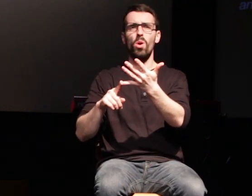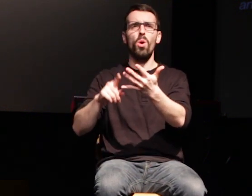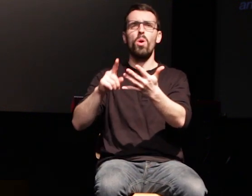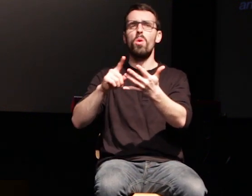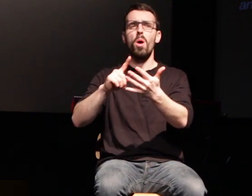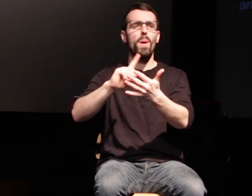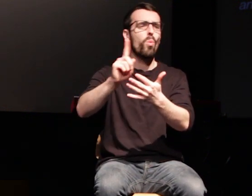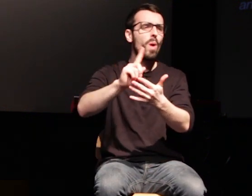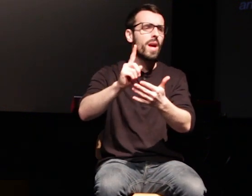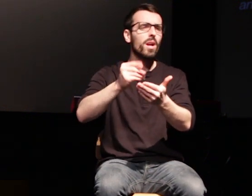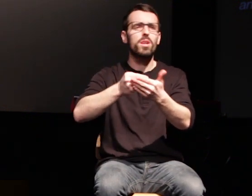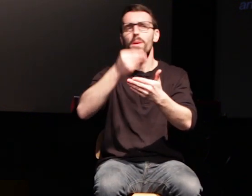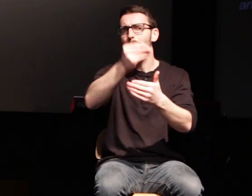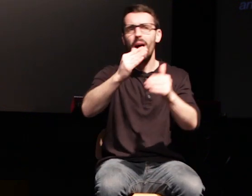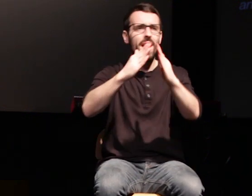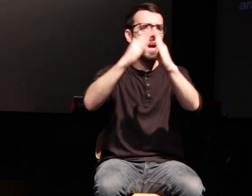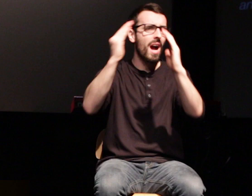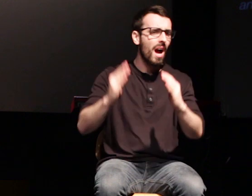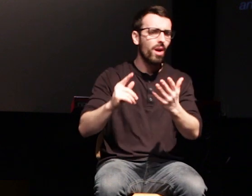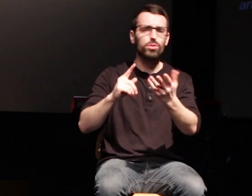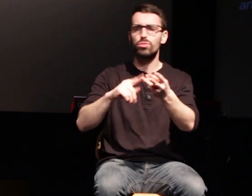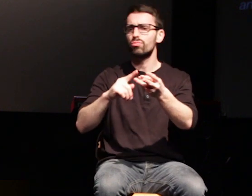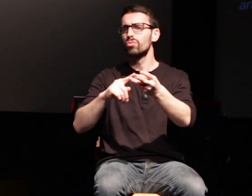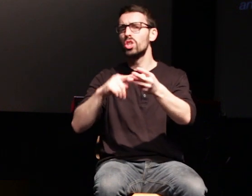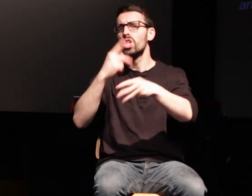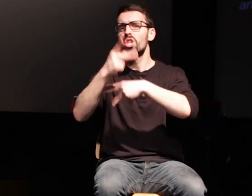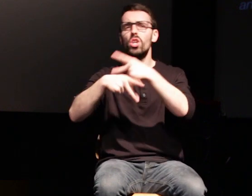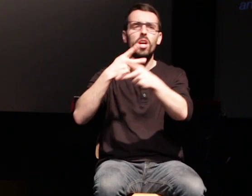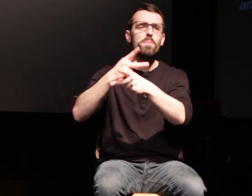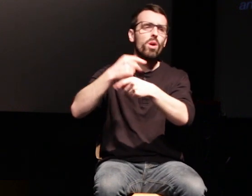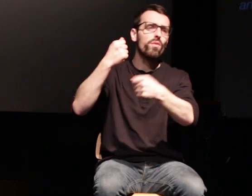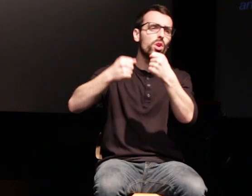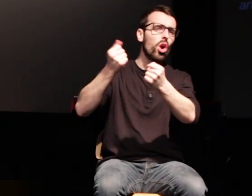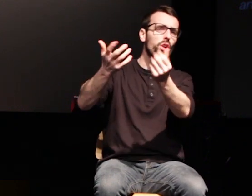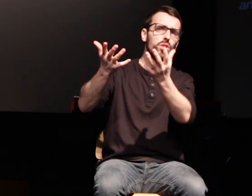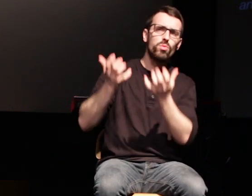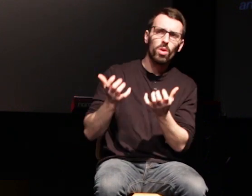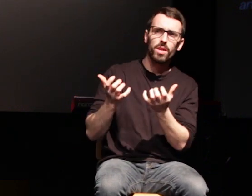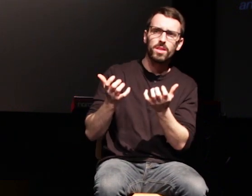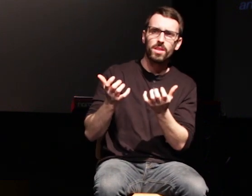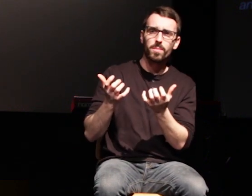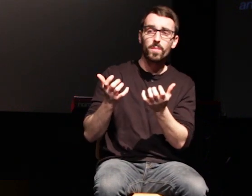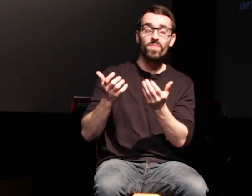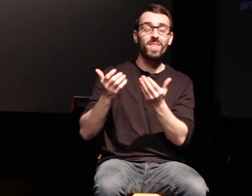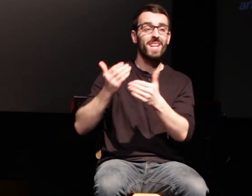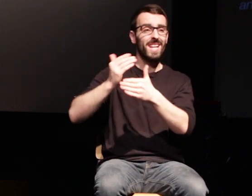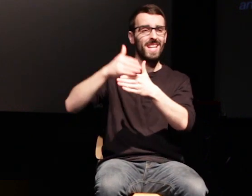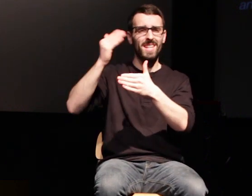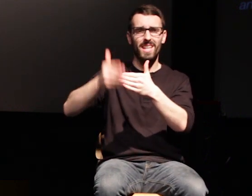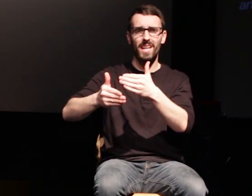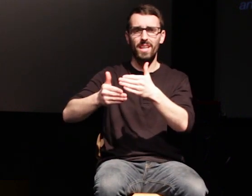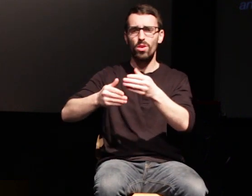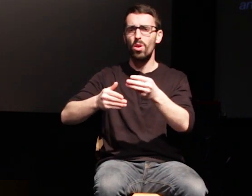a house, what type of car, when push comes to shove, what